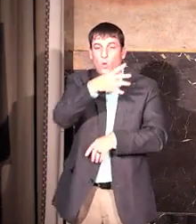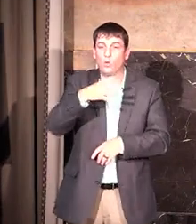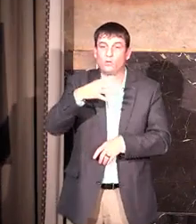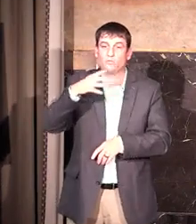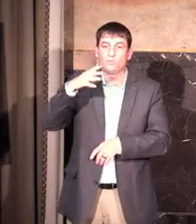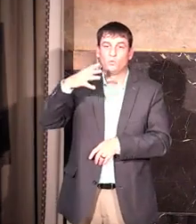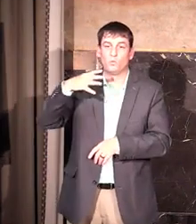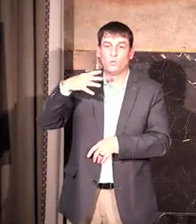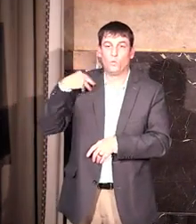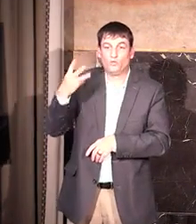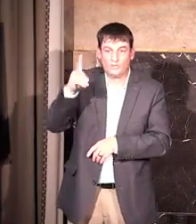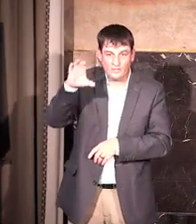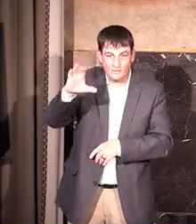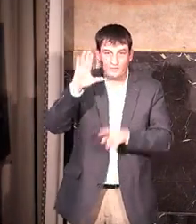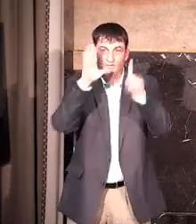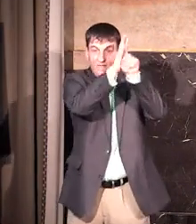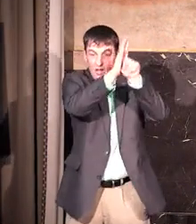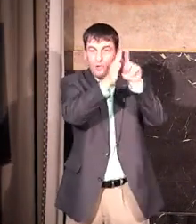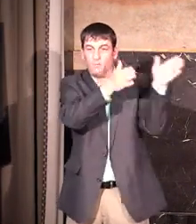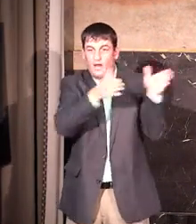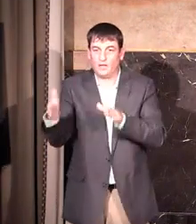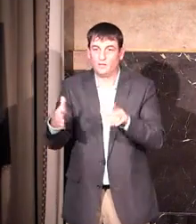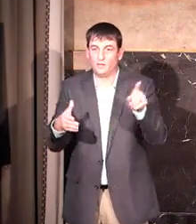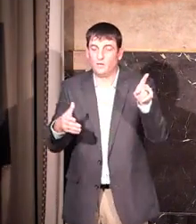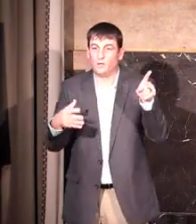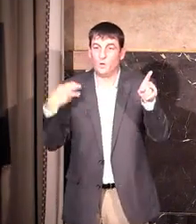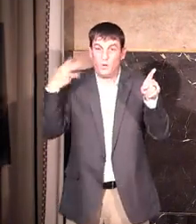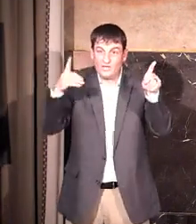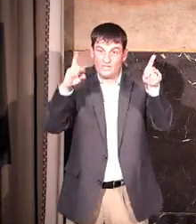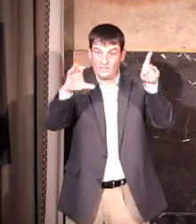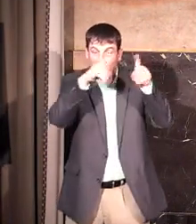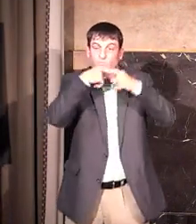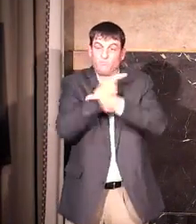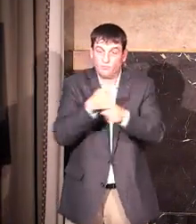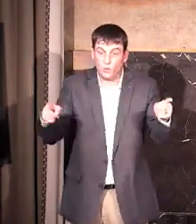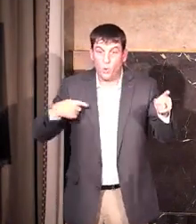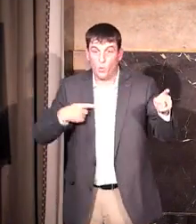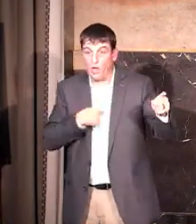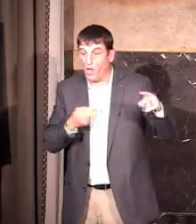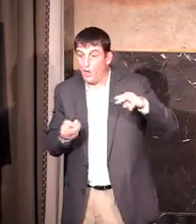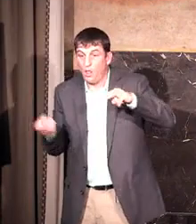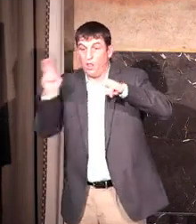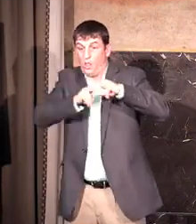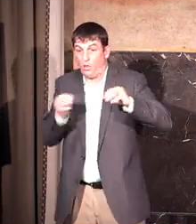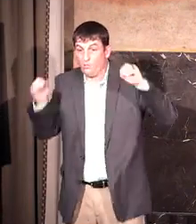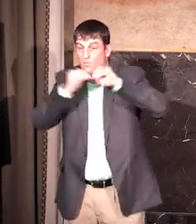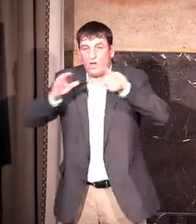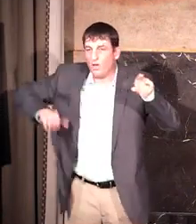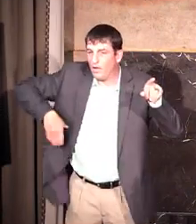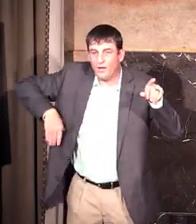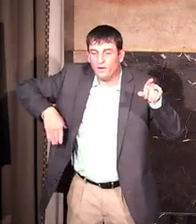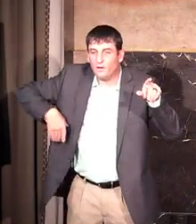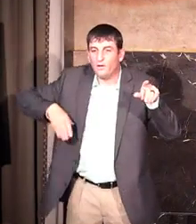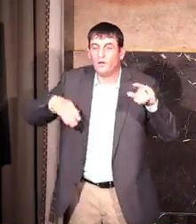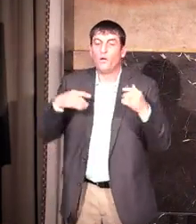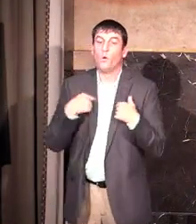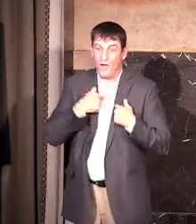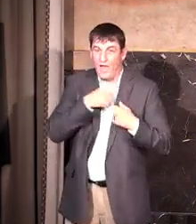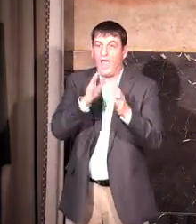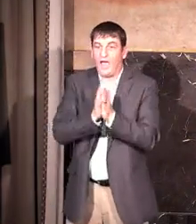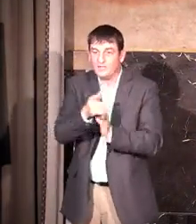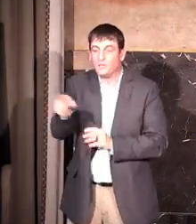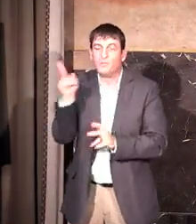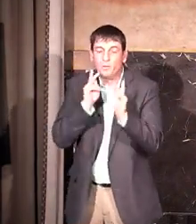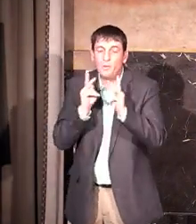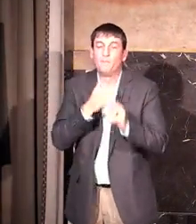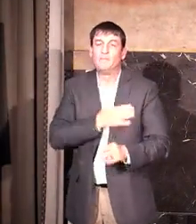we've done anything that the White House didn't put out as the proper course of action. And we are asking people to be